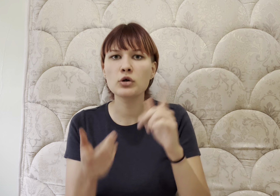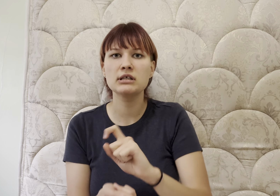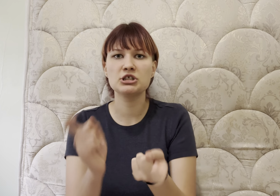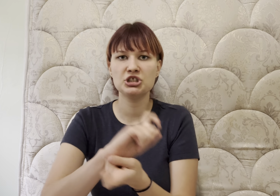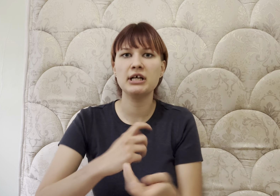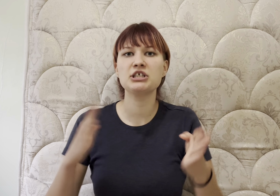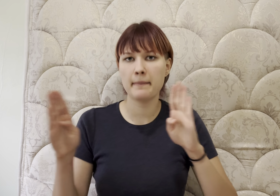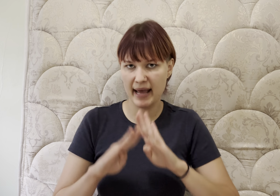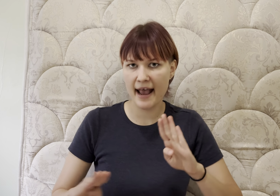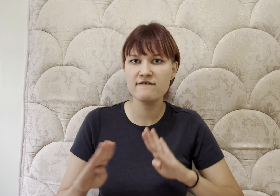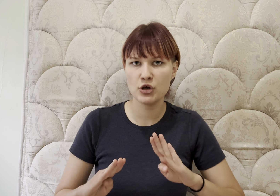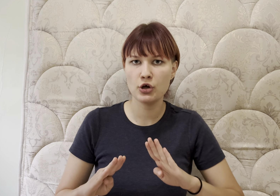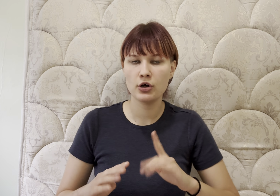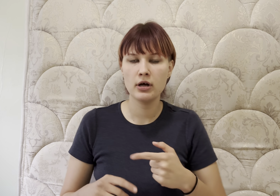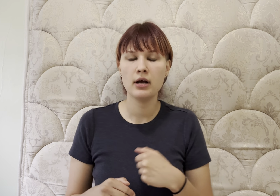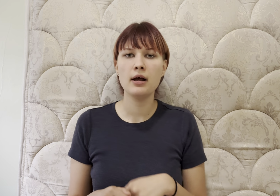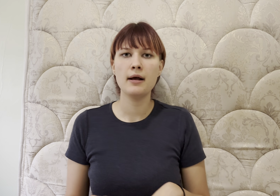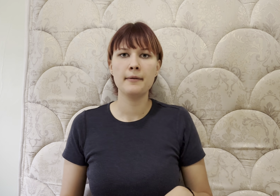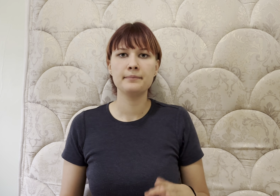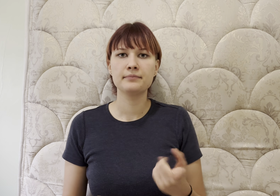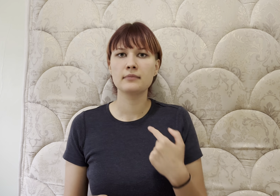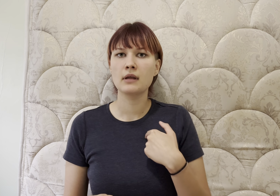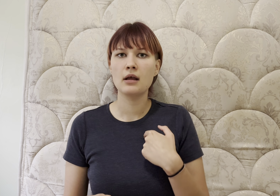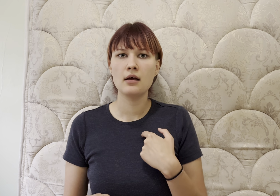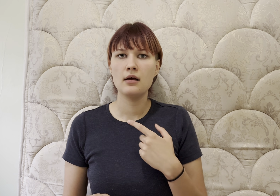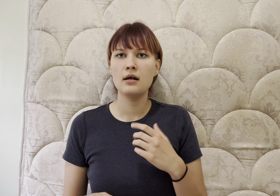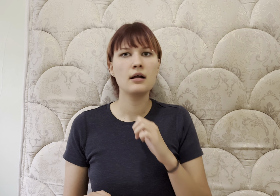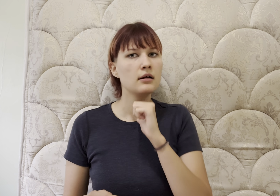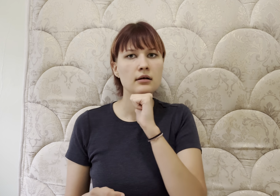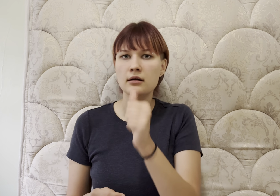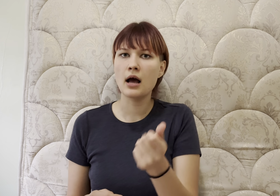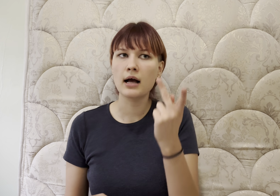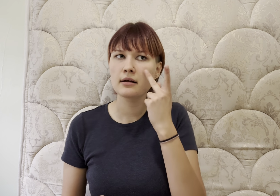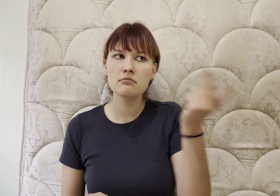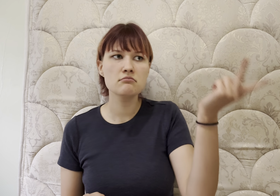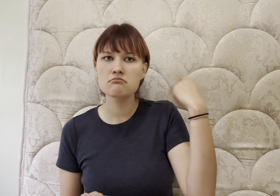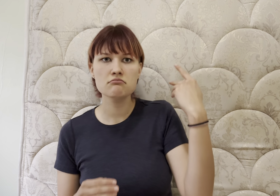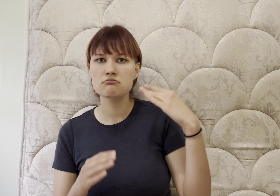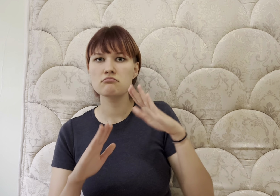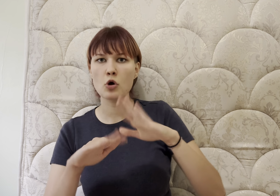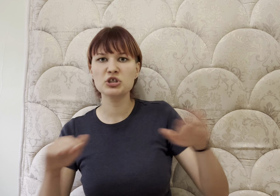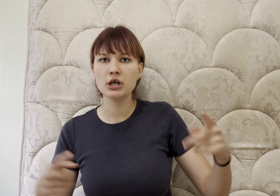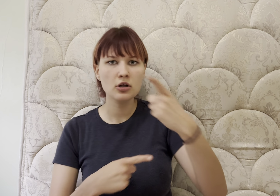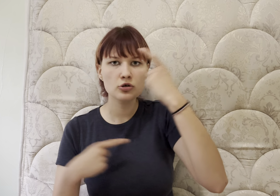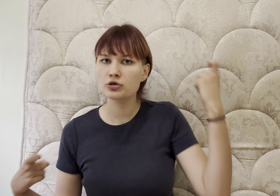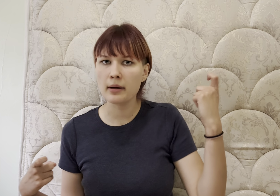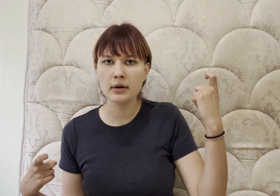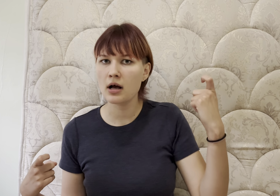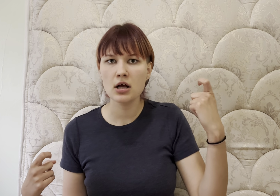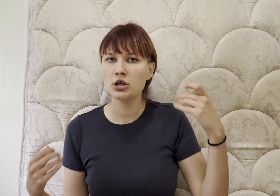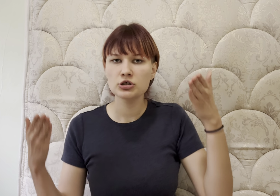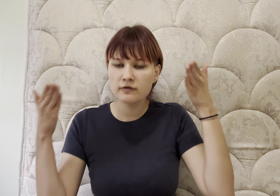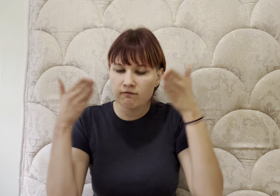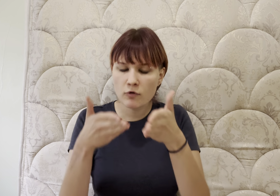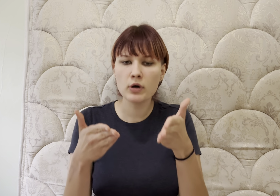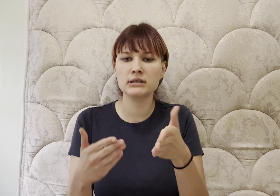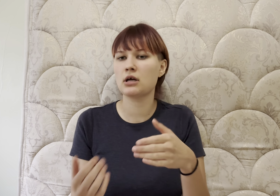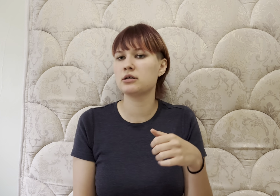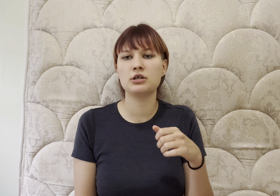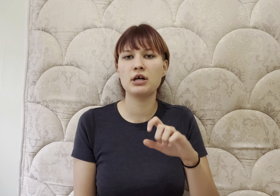conflicts, just your behaviors. There are many different types of behavioral therapy. One of them is aversion therapy. If you have a